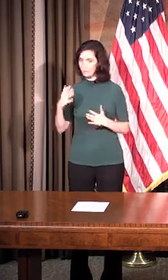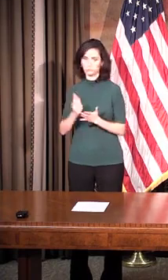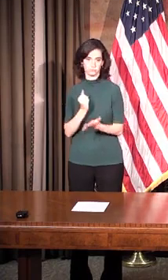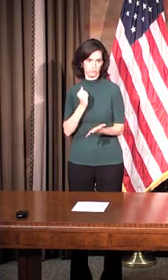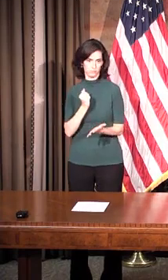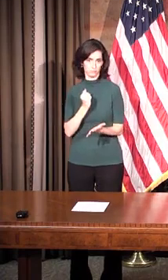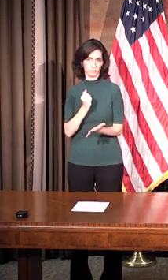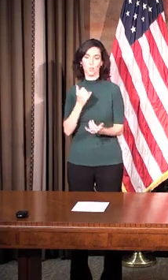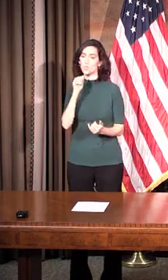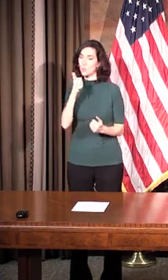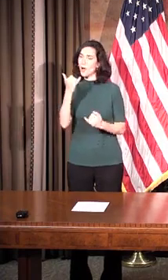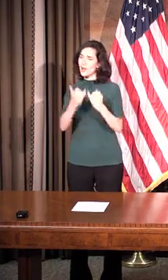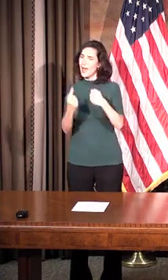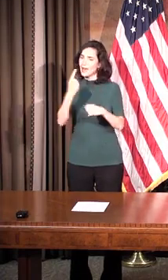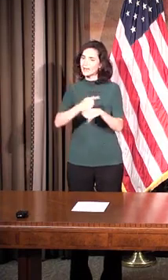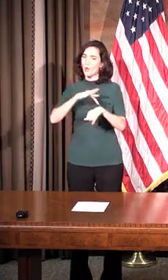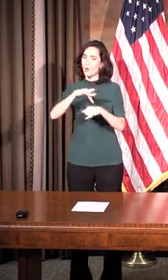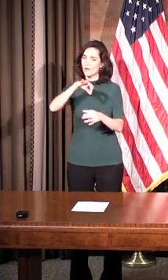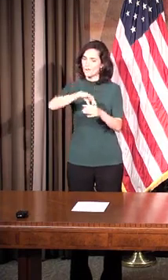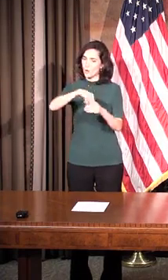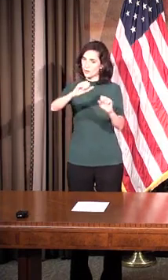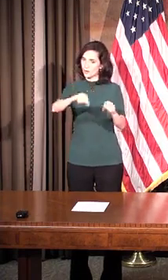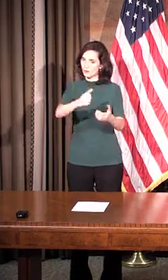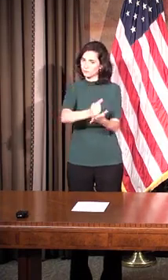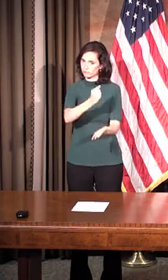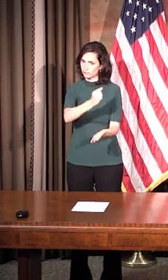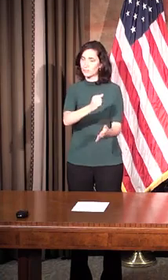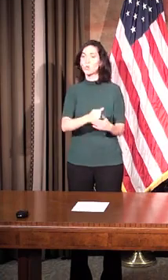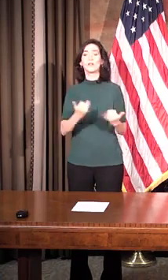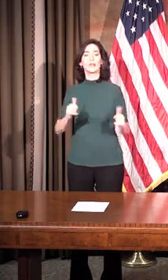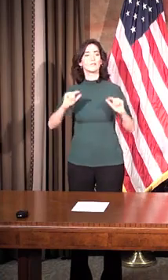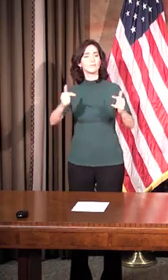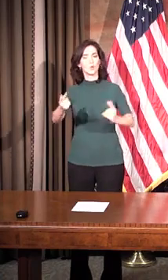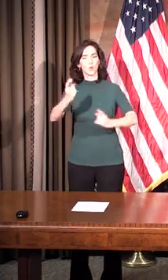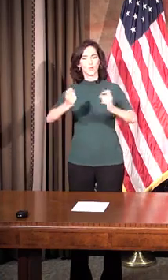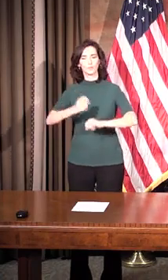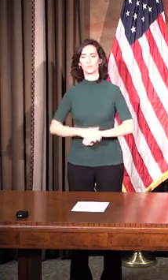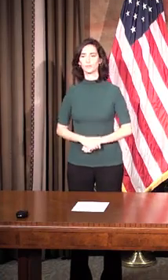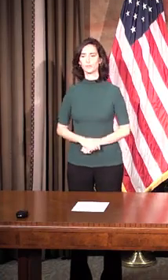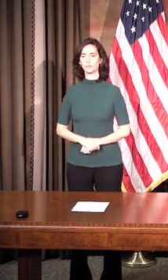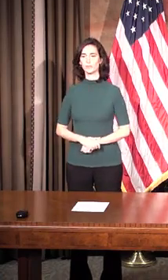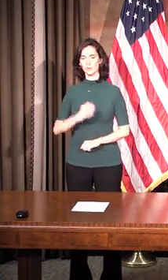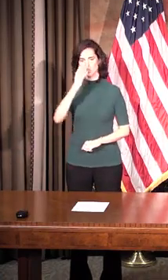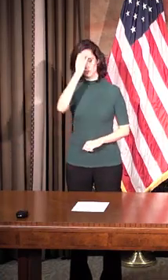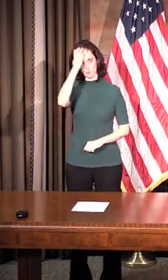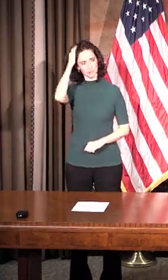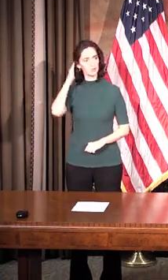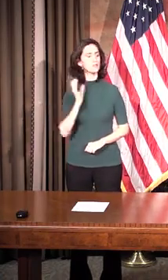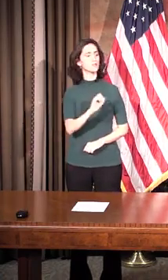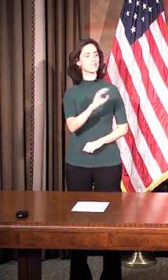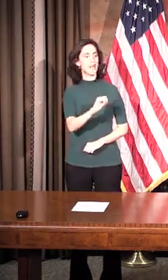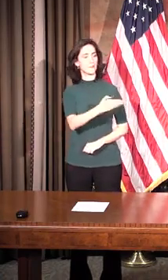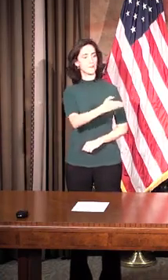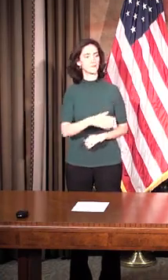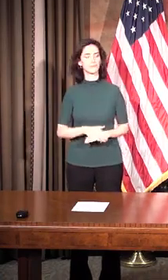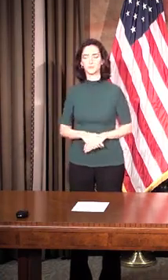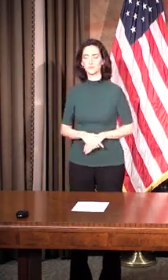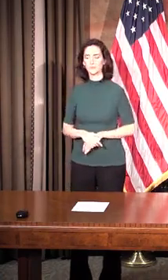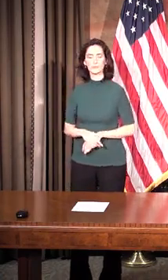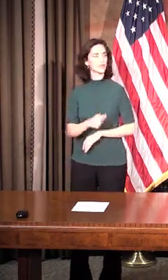day to do that. So with that, I will take some questions. Sam. Governor,